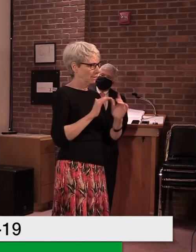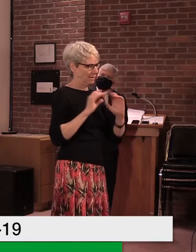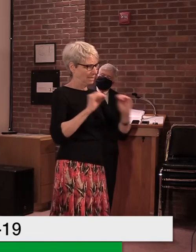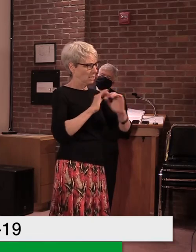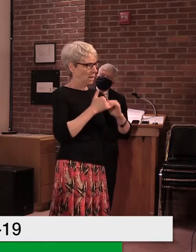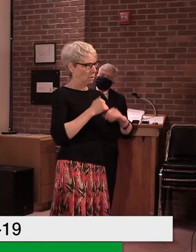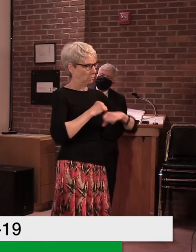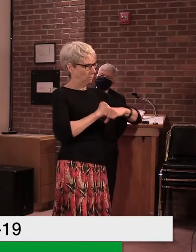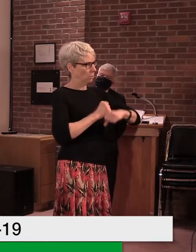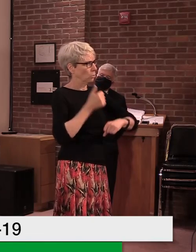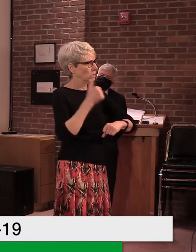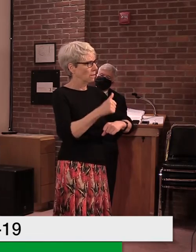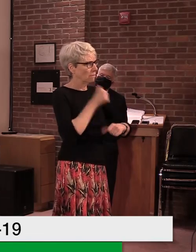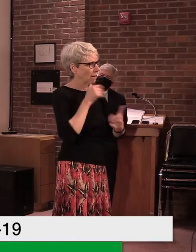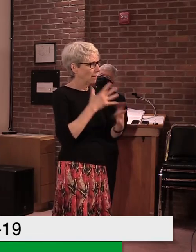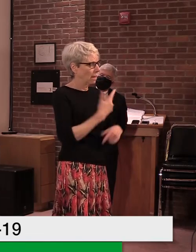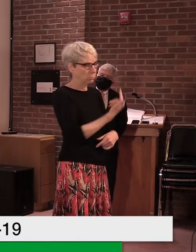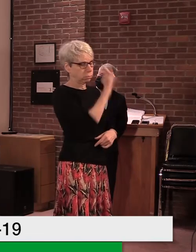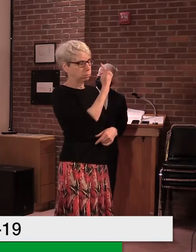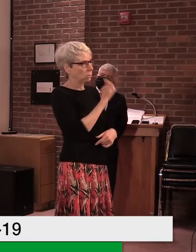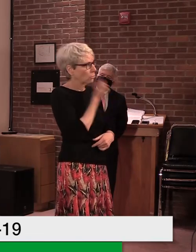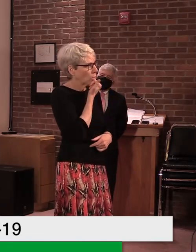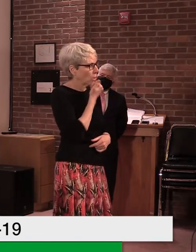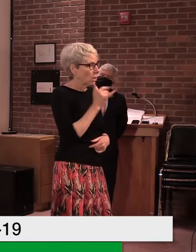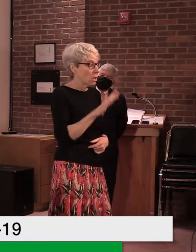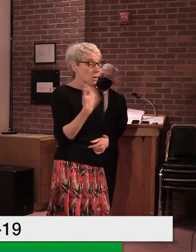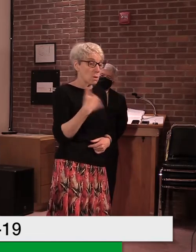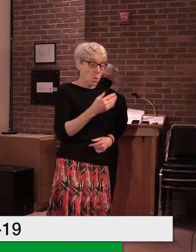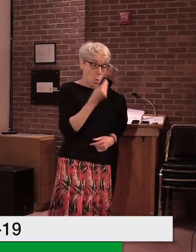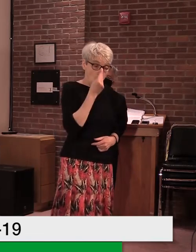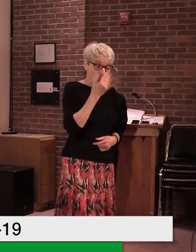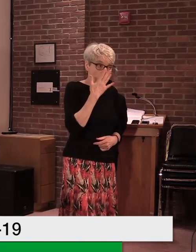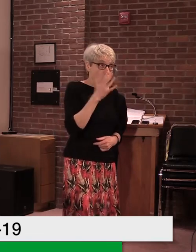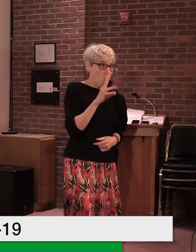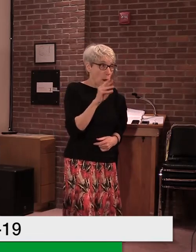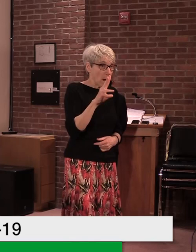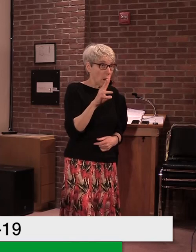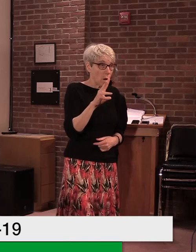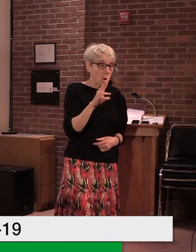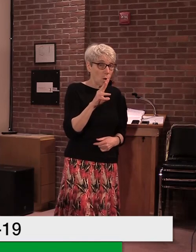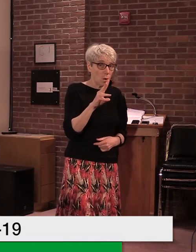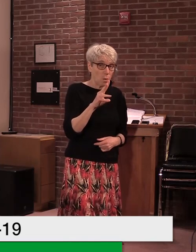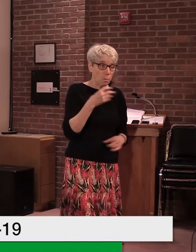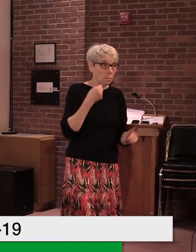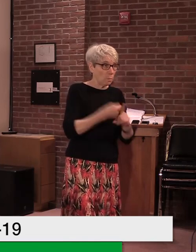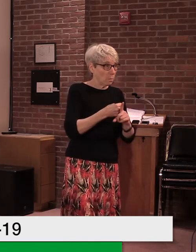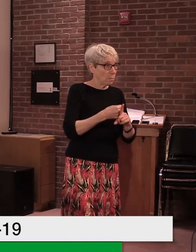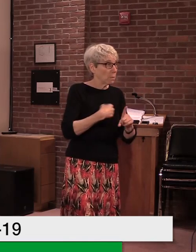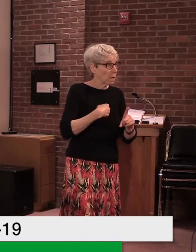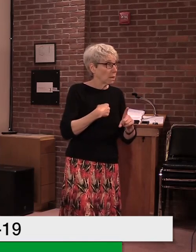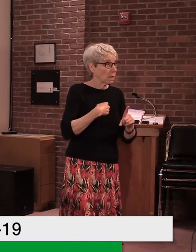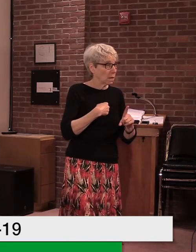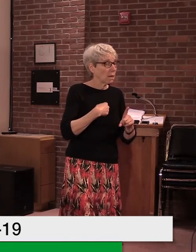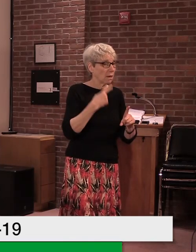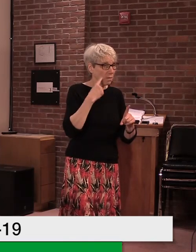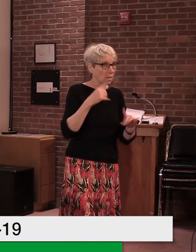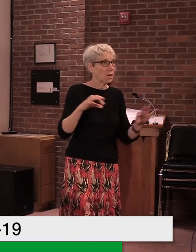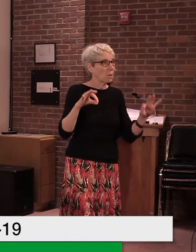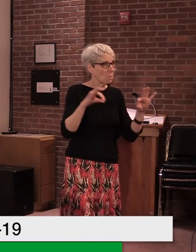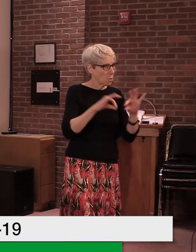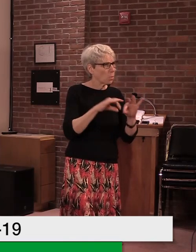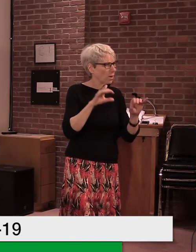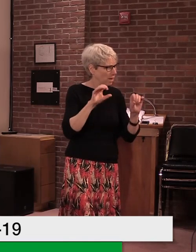I just, again, it was eye-opening for me. And something that I thought was powerful, and something that I think we can